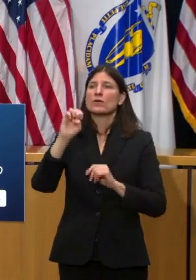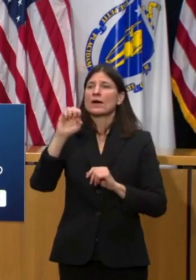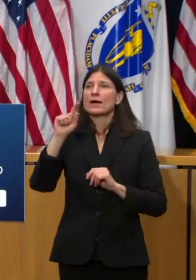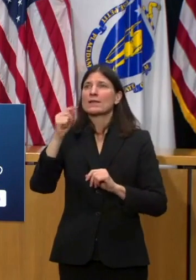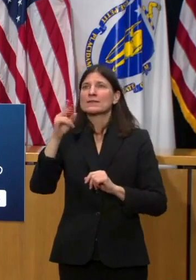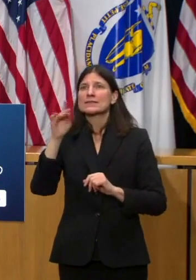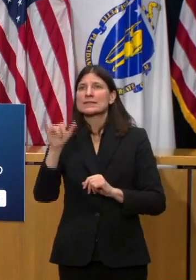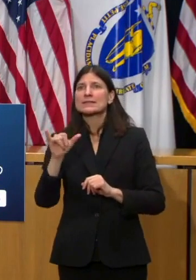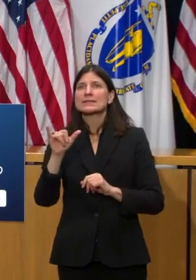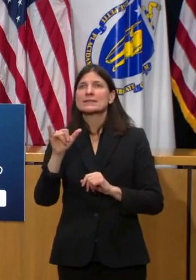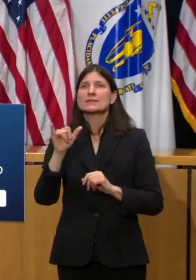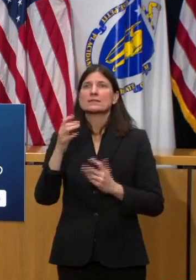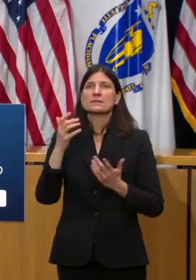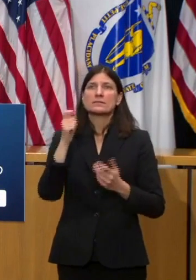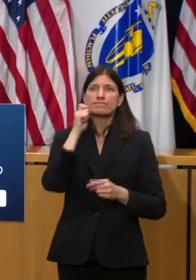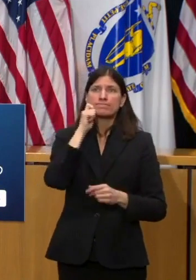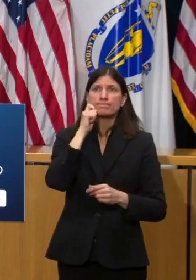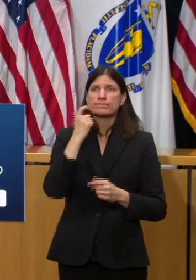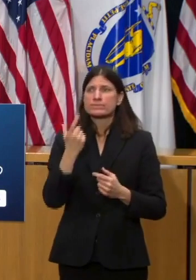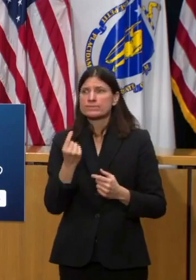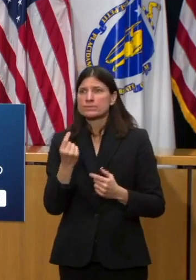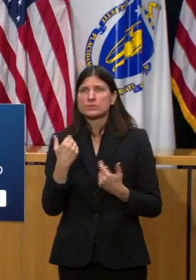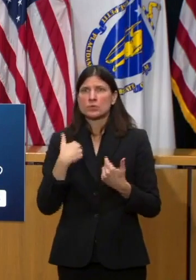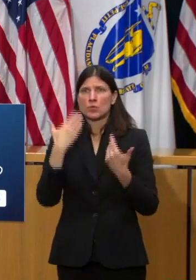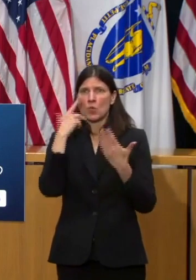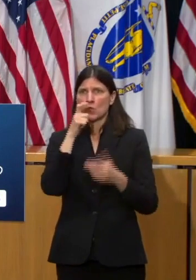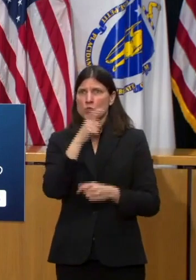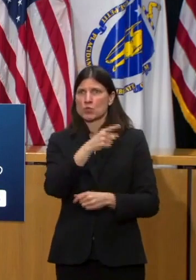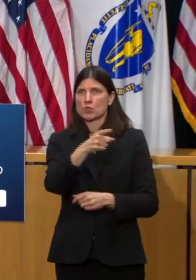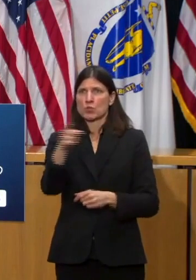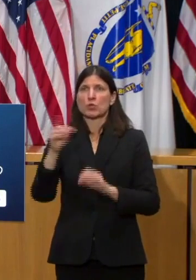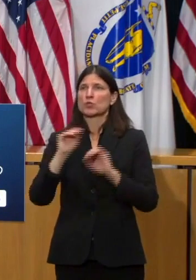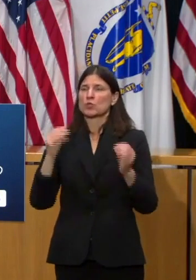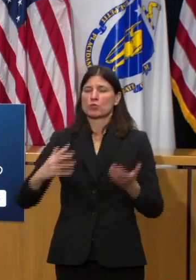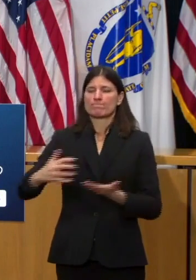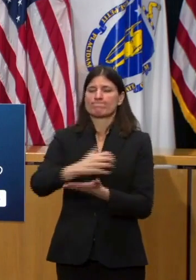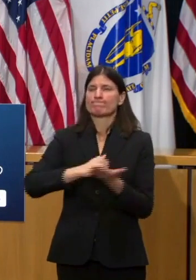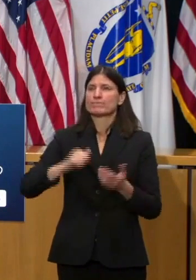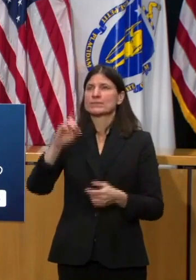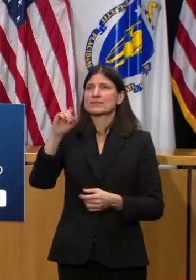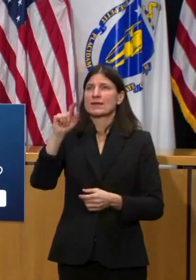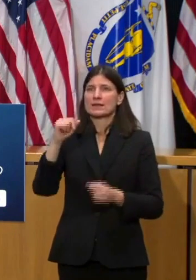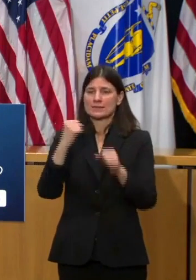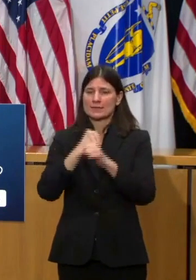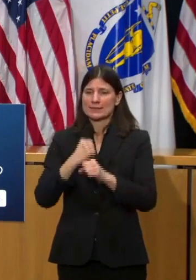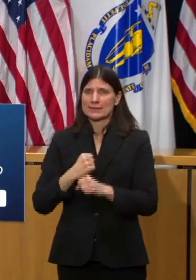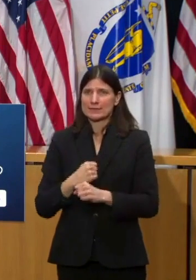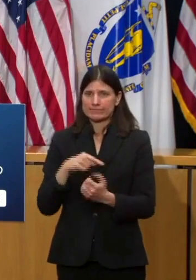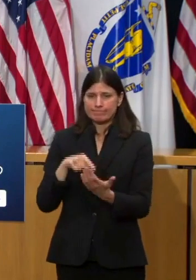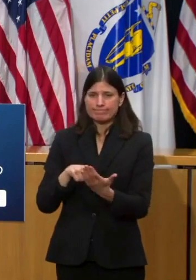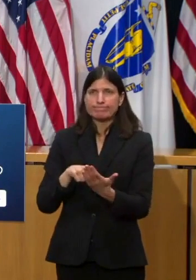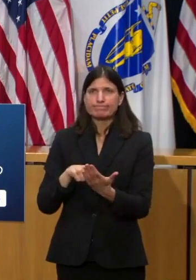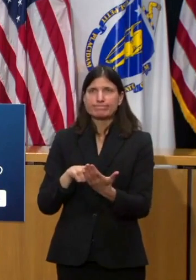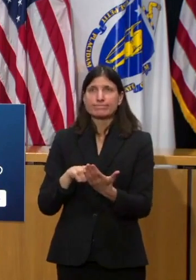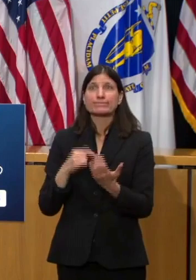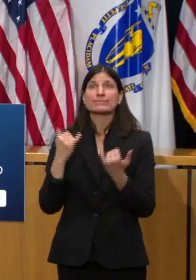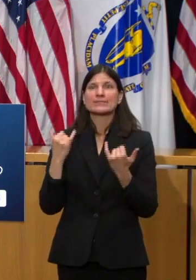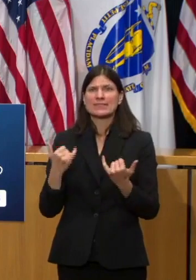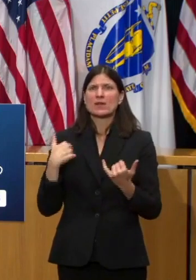people, generally speaking, because, you gotta tell us where you live. And I wanna see what that data looks like so we can draw some